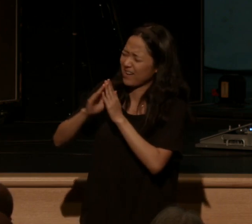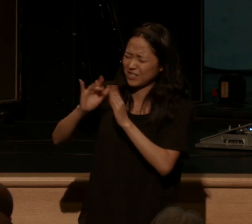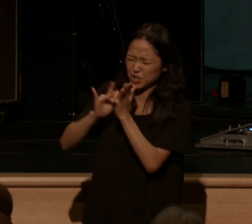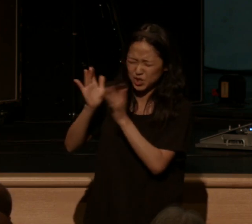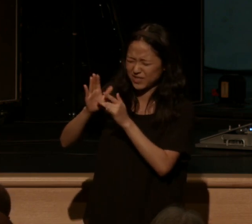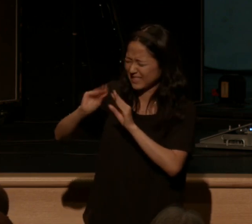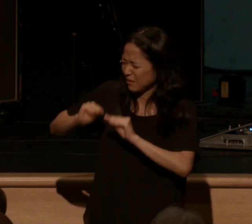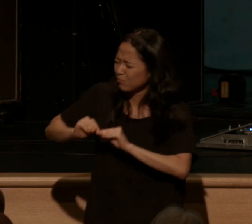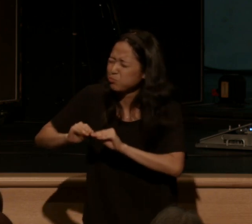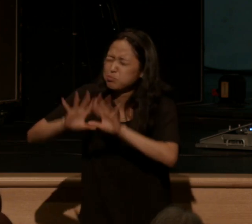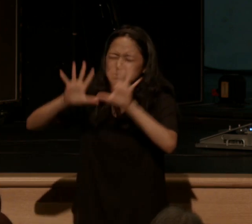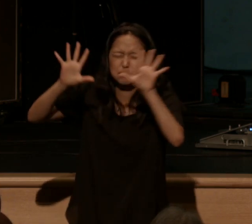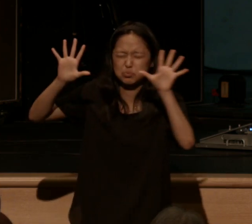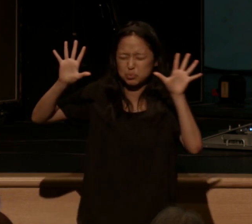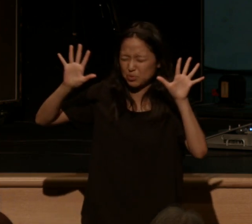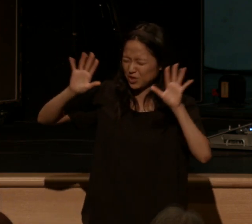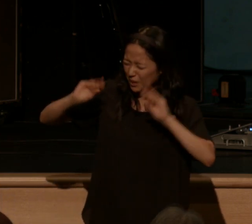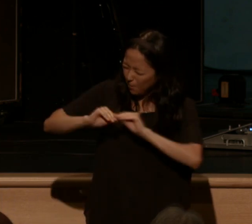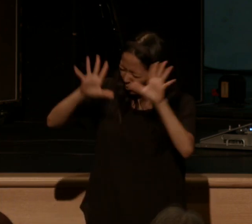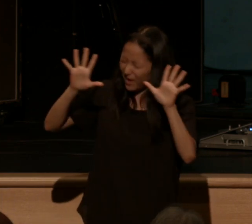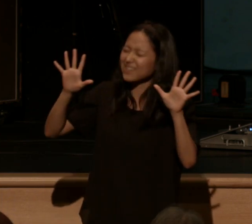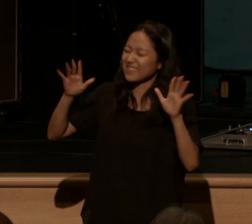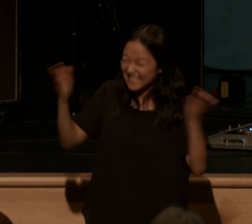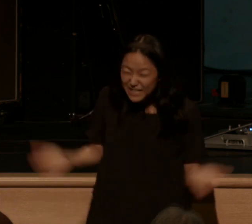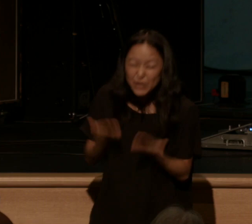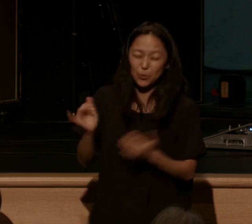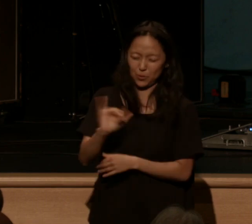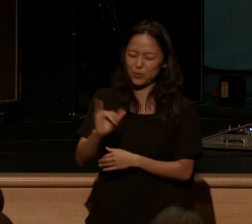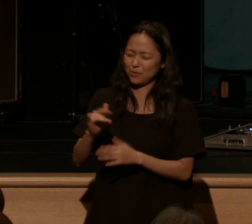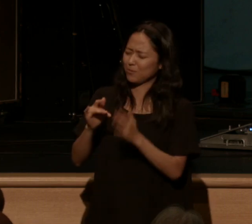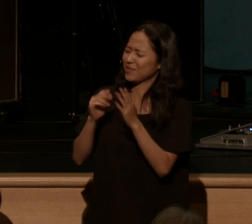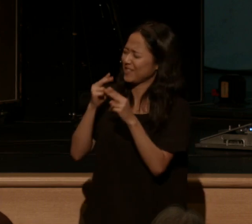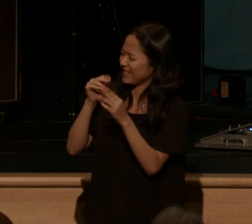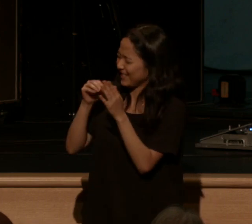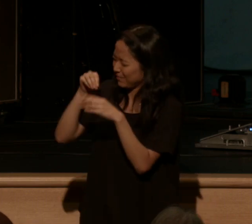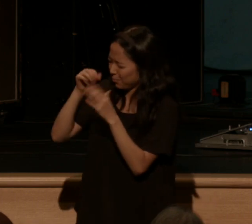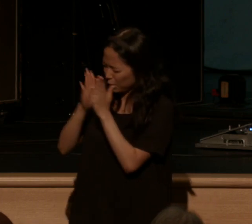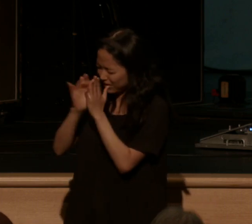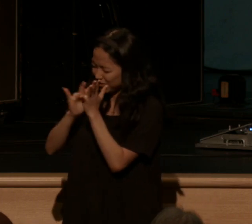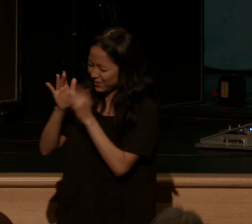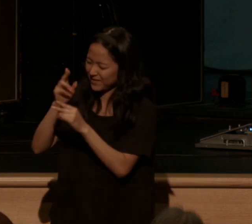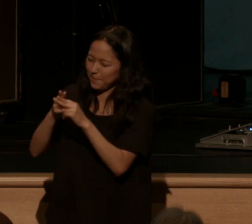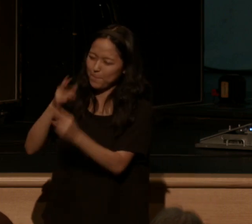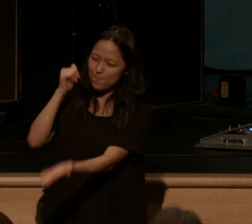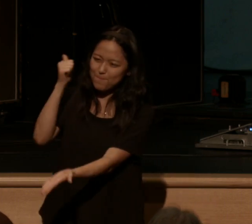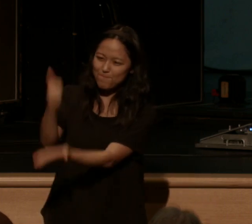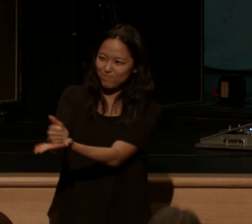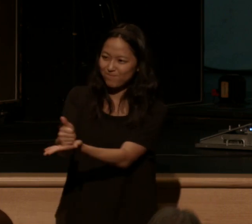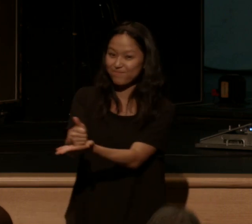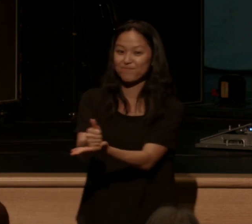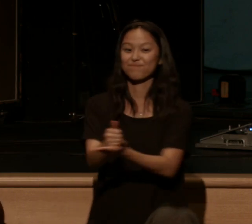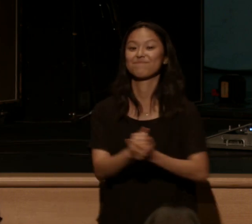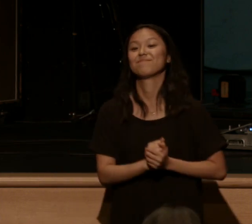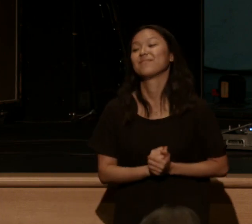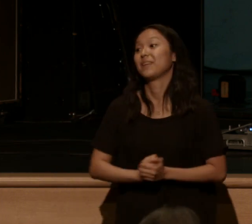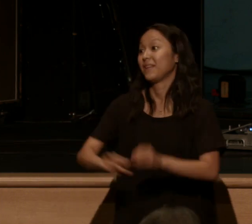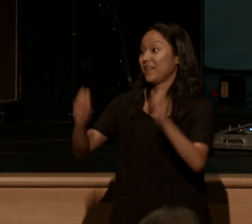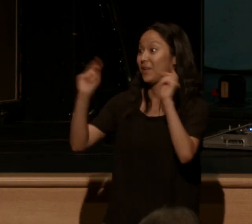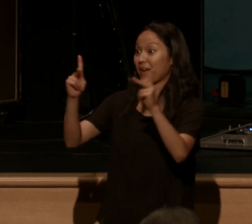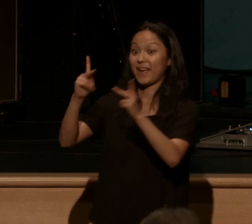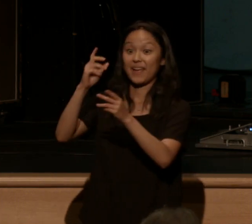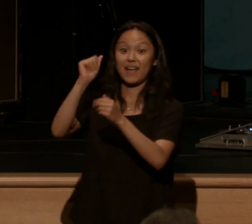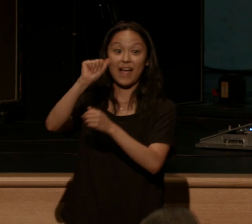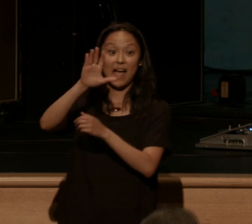bright even now at this time in this place. We pray in Jesus' name, amen, amen, love you. All right, Acts